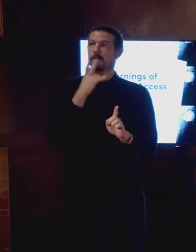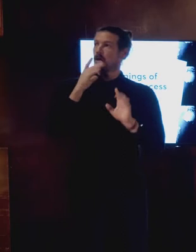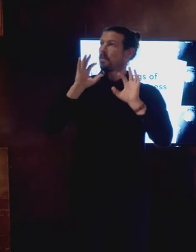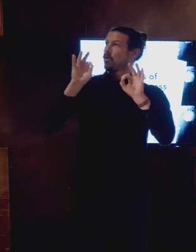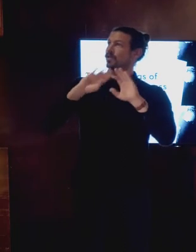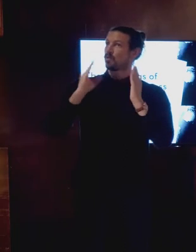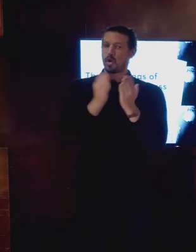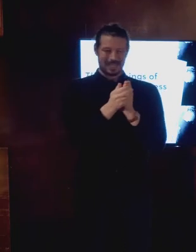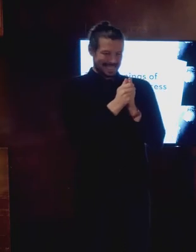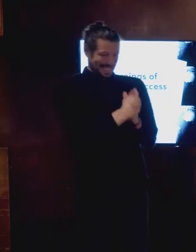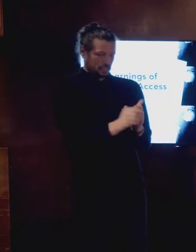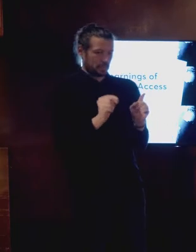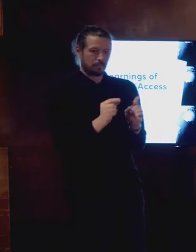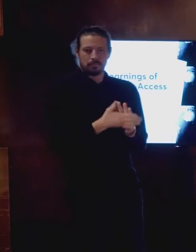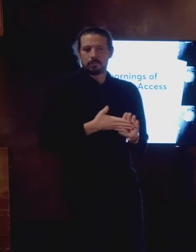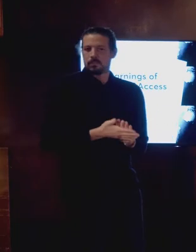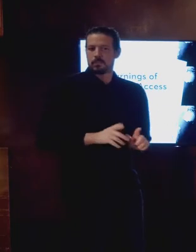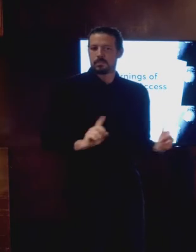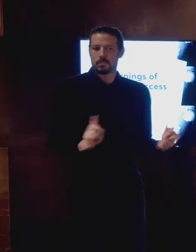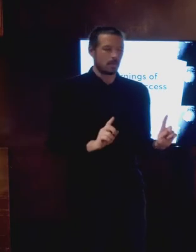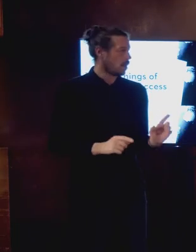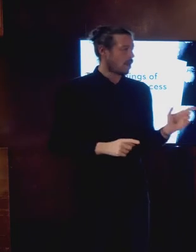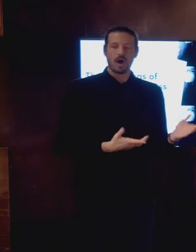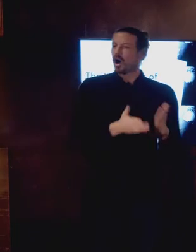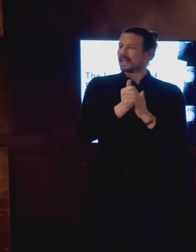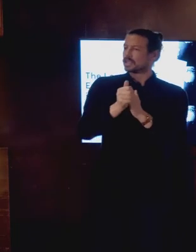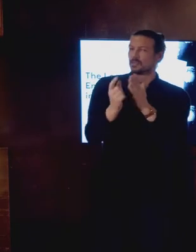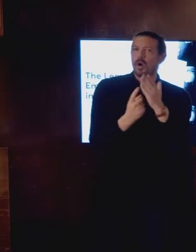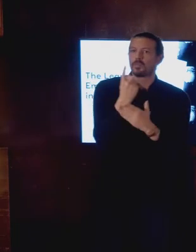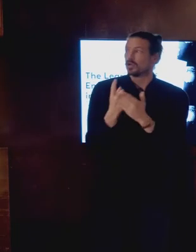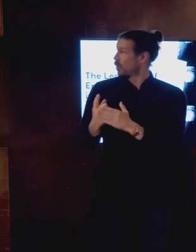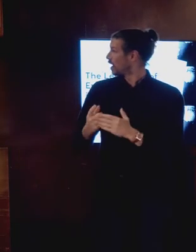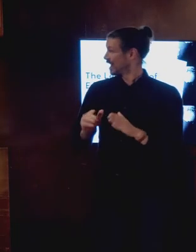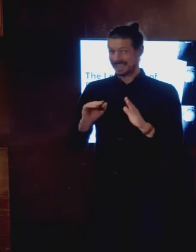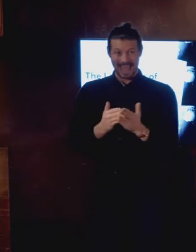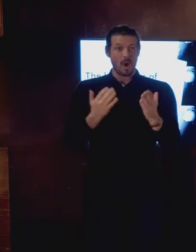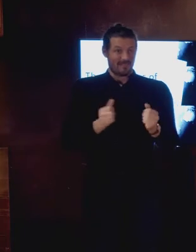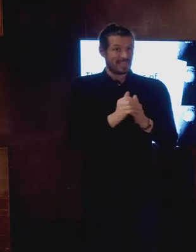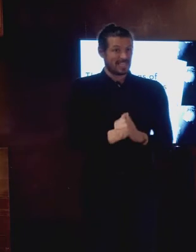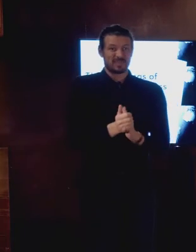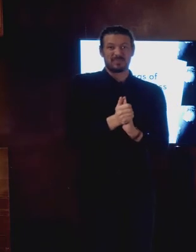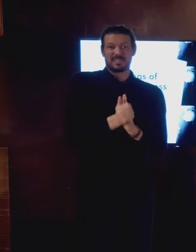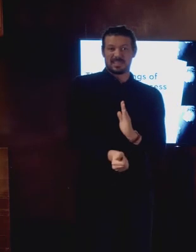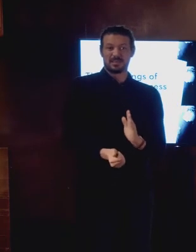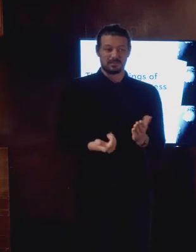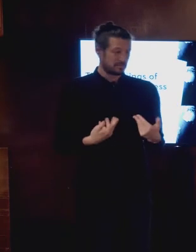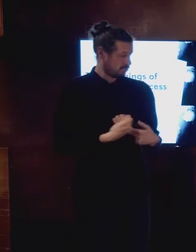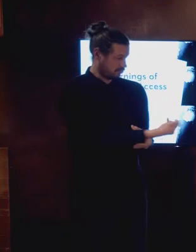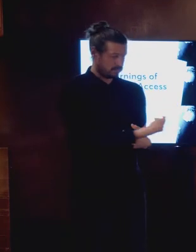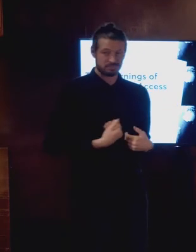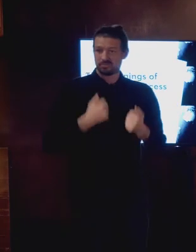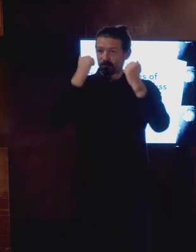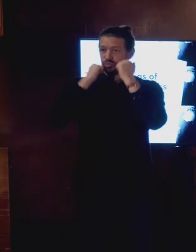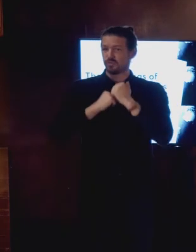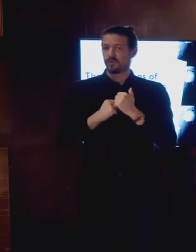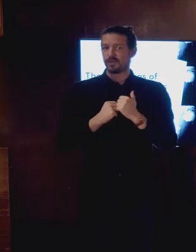what would that be? I think it's about leadership opportunities, because I think we have leadership skills. We're proving that today. But I